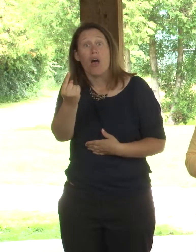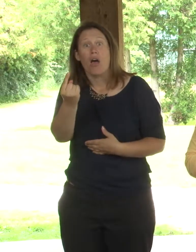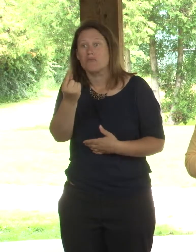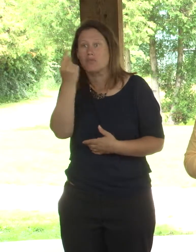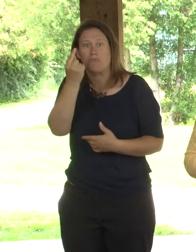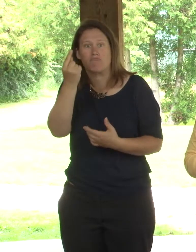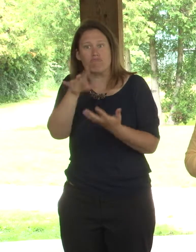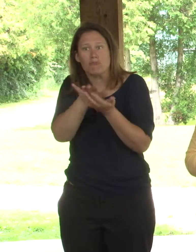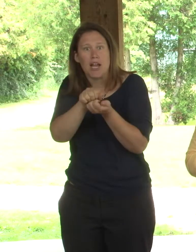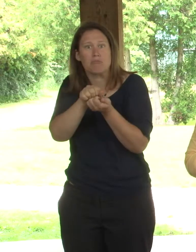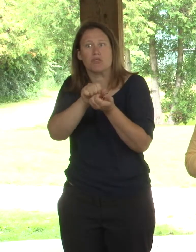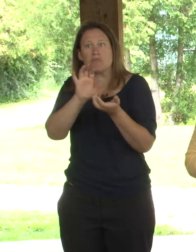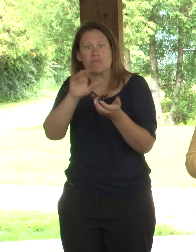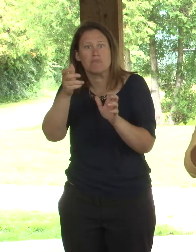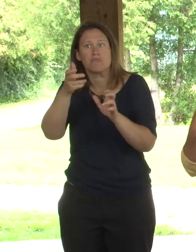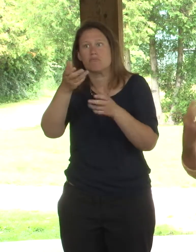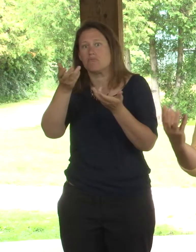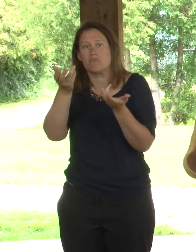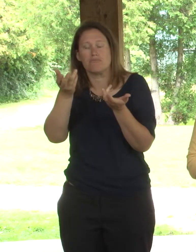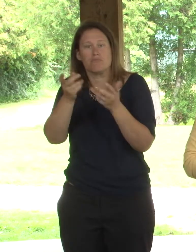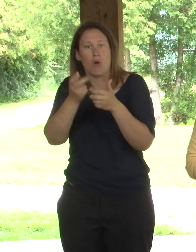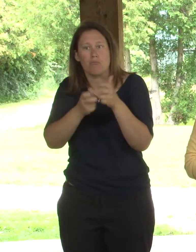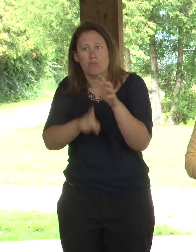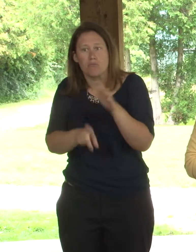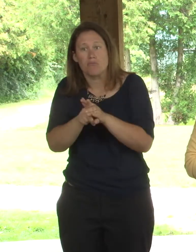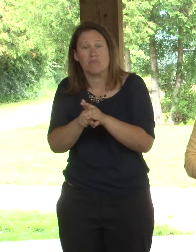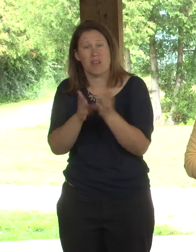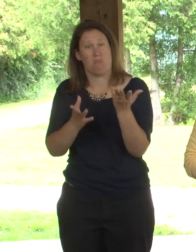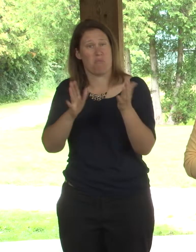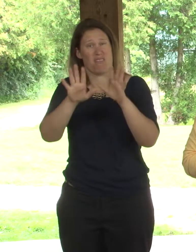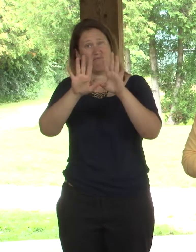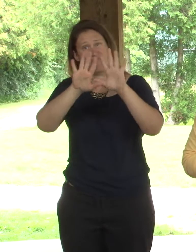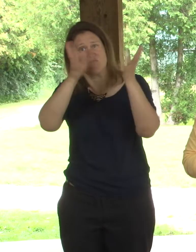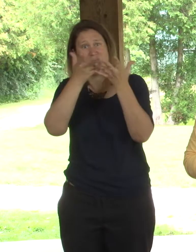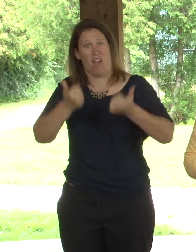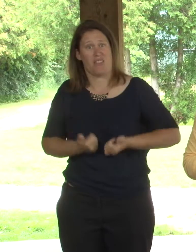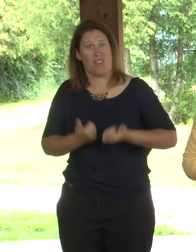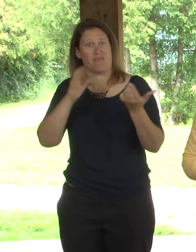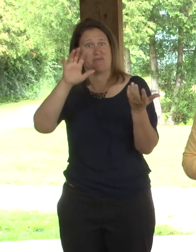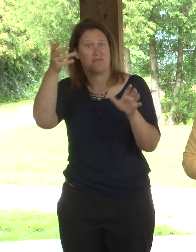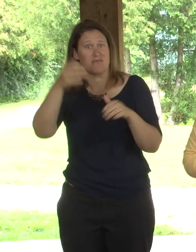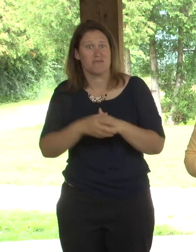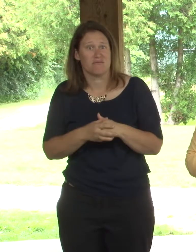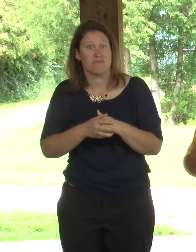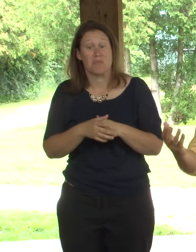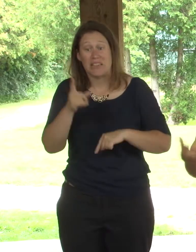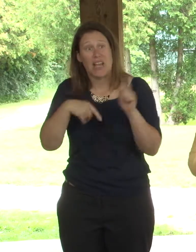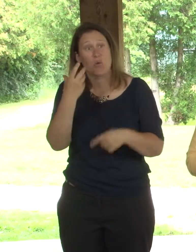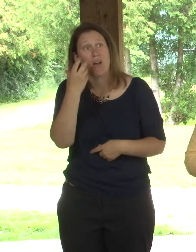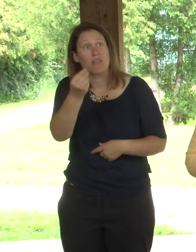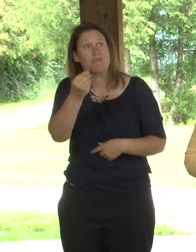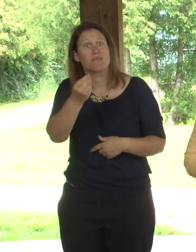regular basis, go to our aquafit, put our running shoes on and go for that jog, go for that beautiful hike with